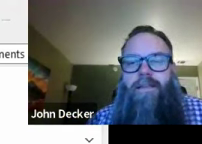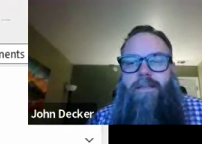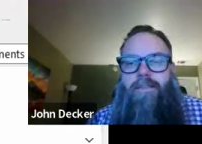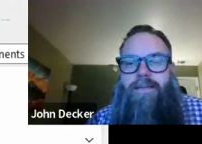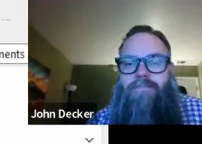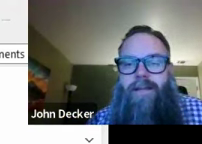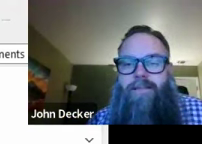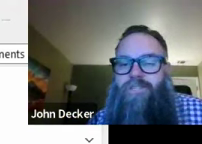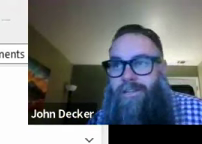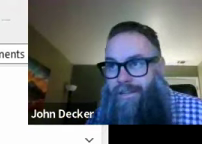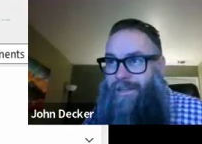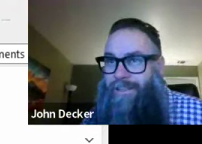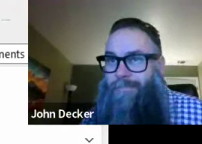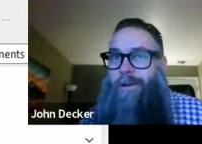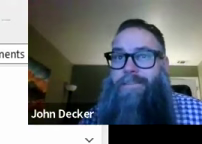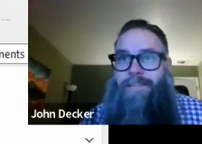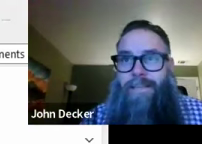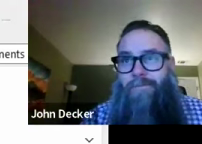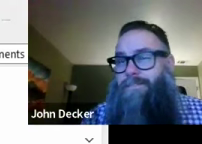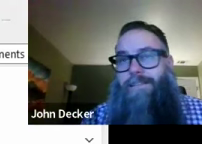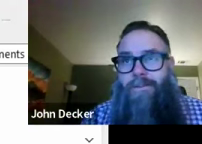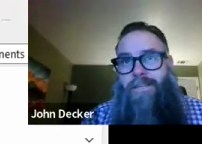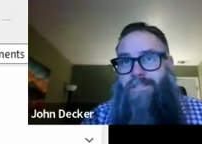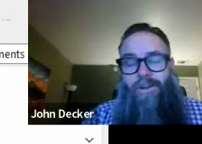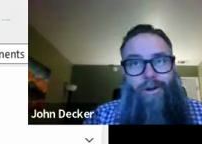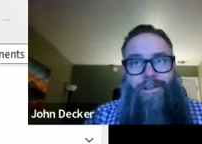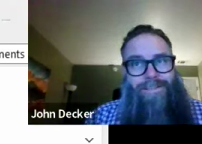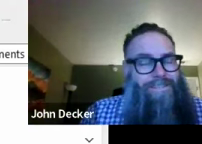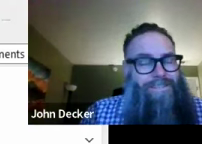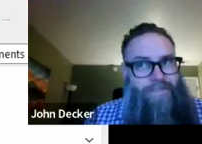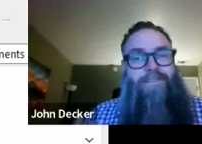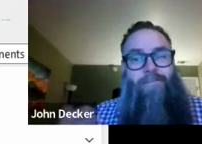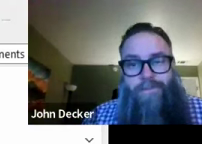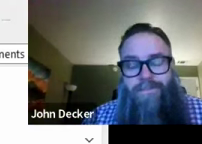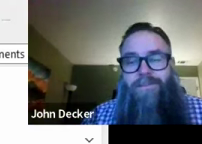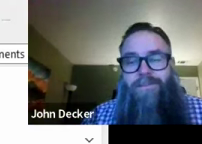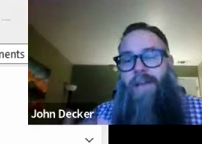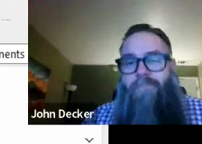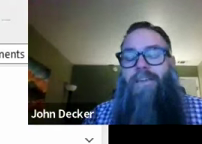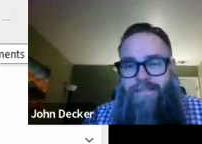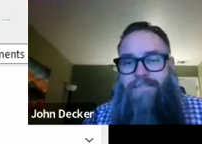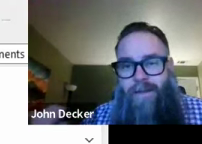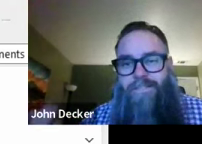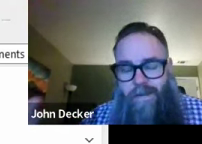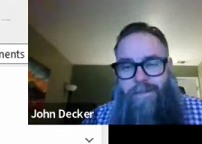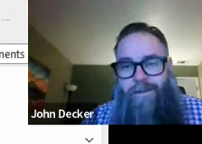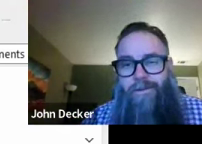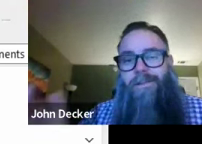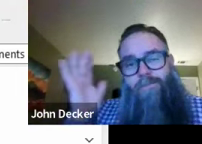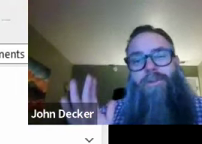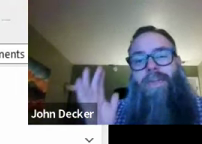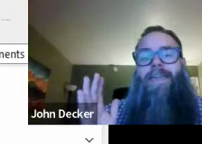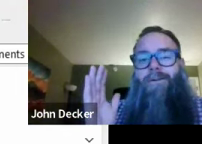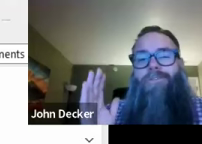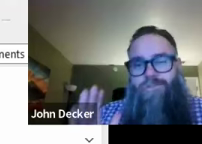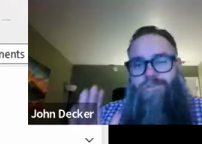be calculated in the excess mileage. The department said that was not their intention at all, and it defeats the purpose of having an excess mileage